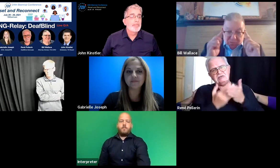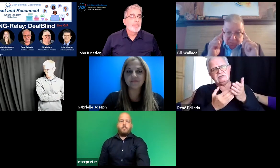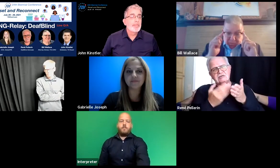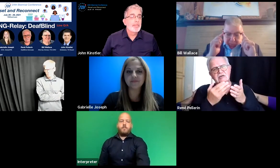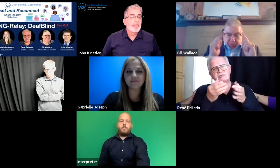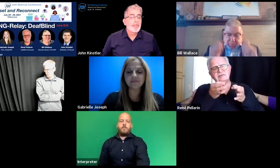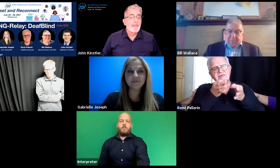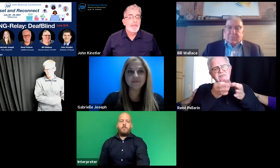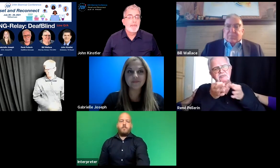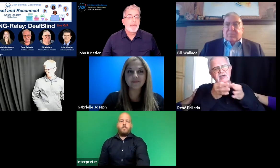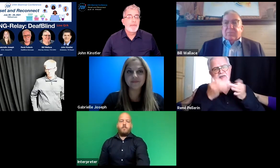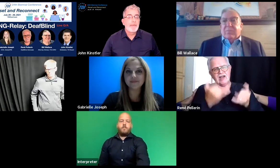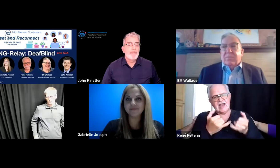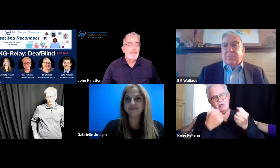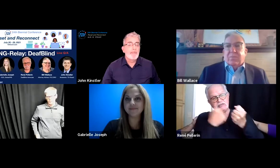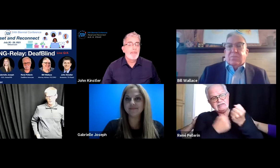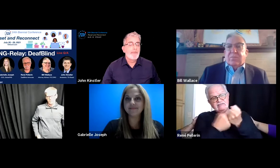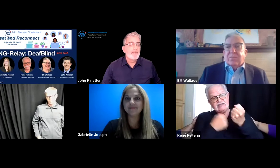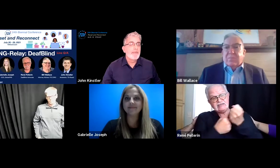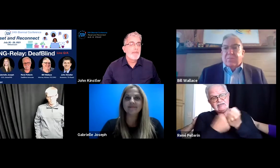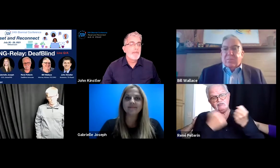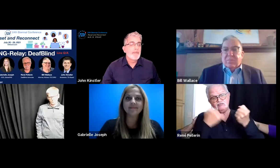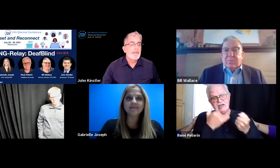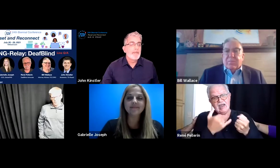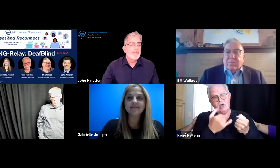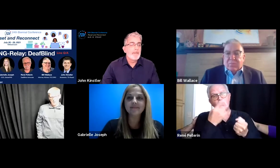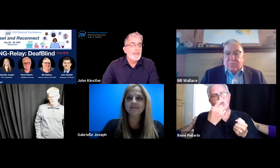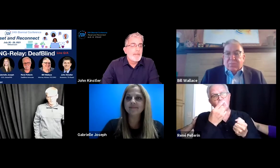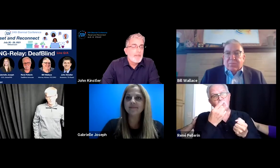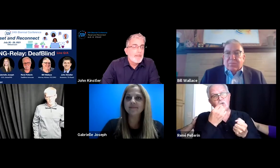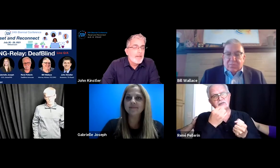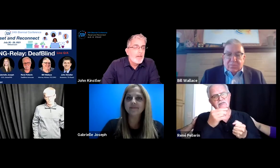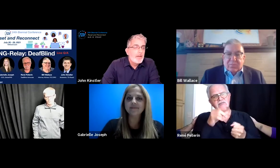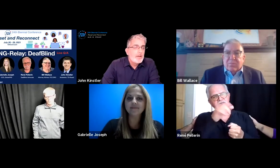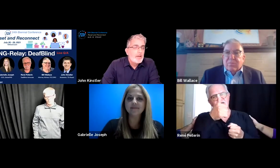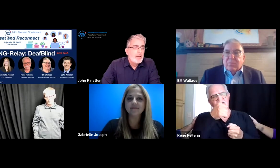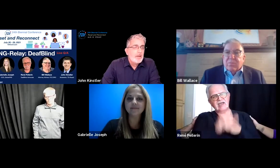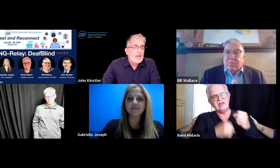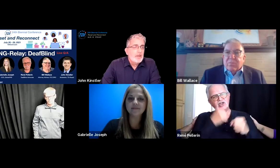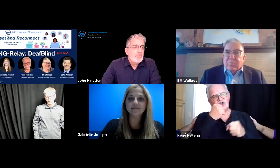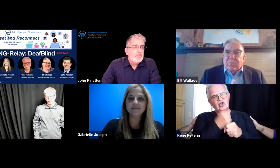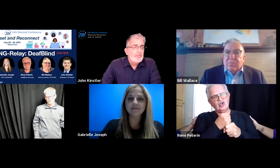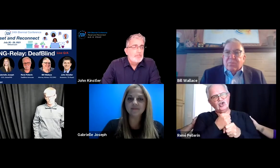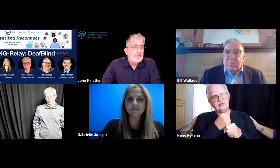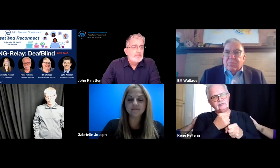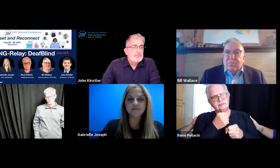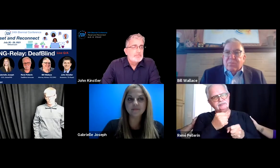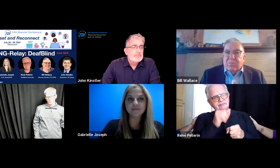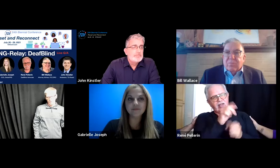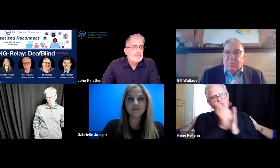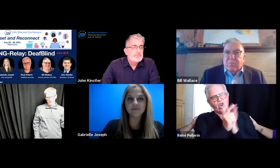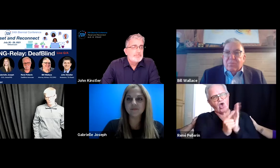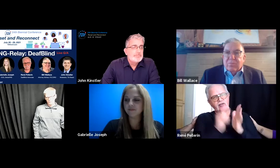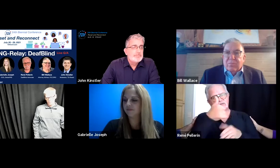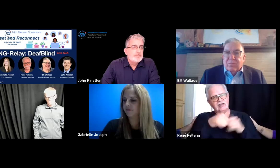Want me to do it? You want me to So there was, as far as advocacy goes and what that looks